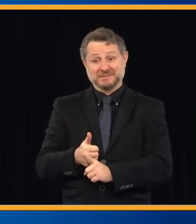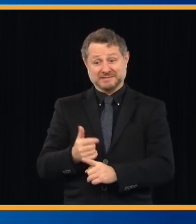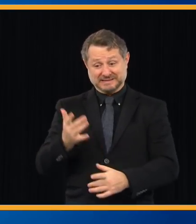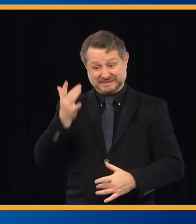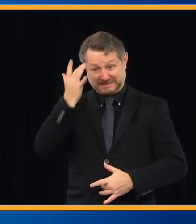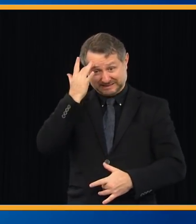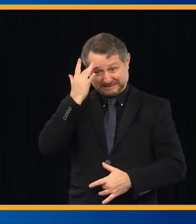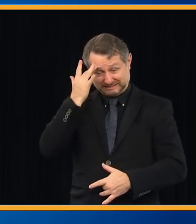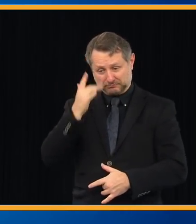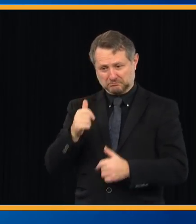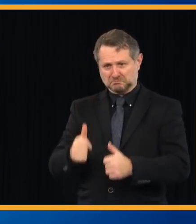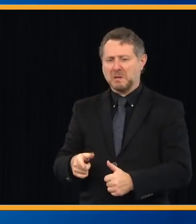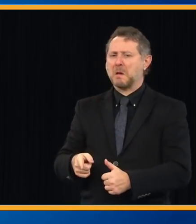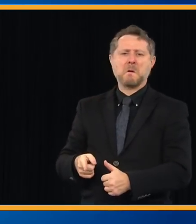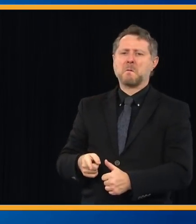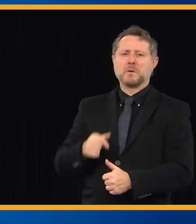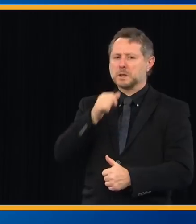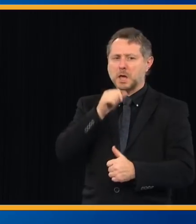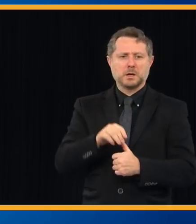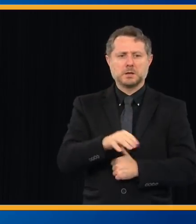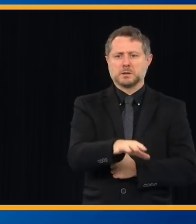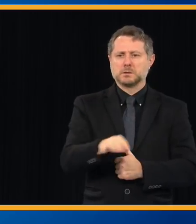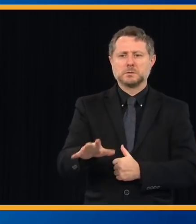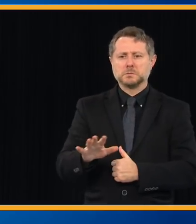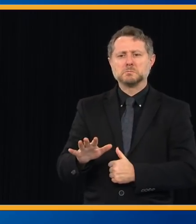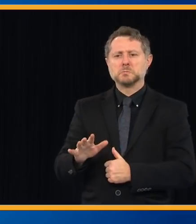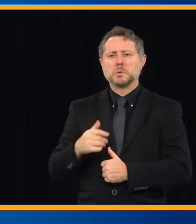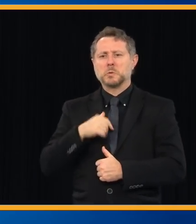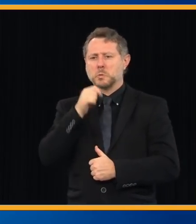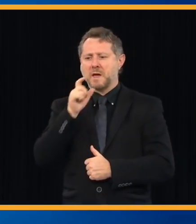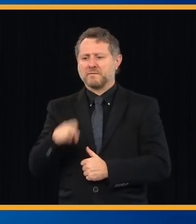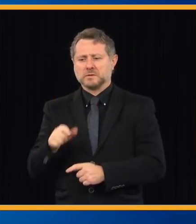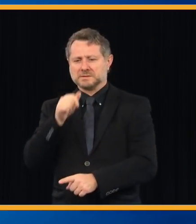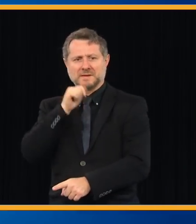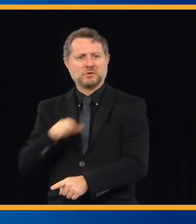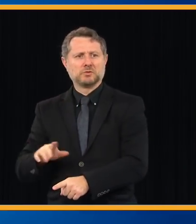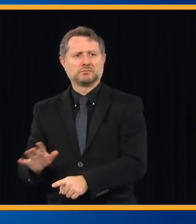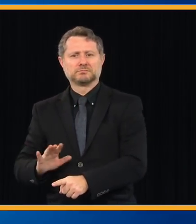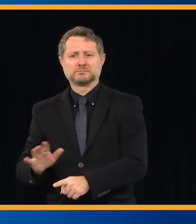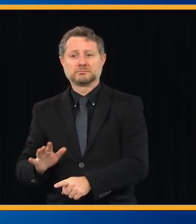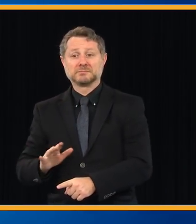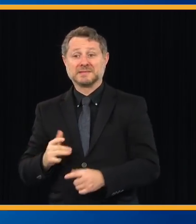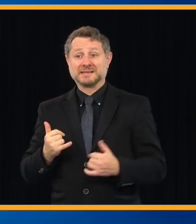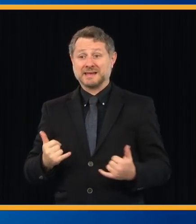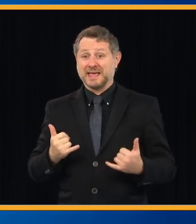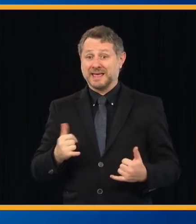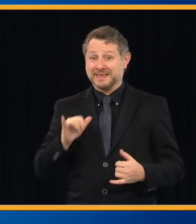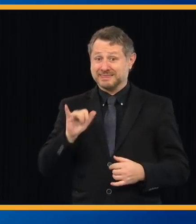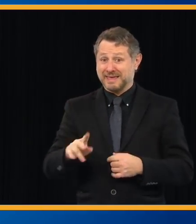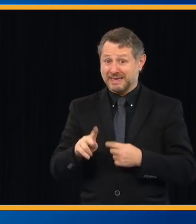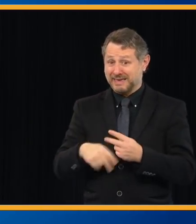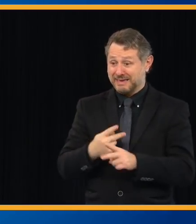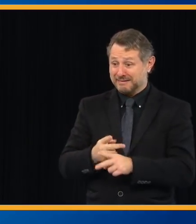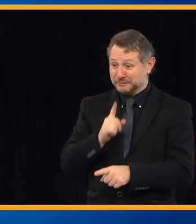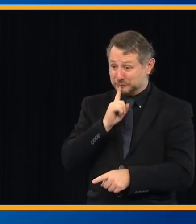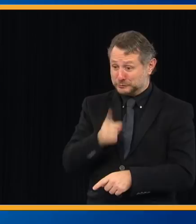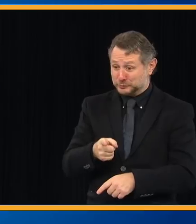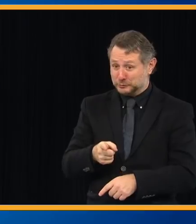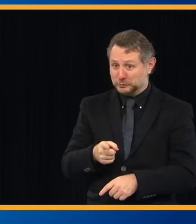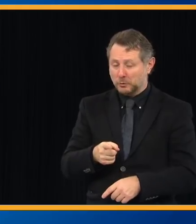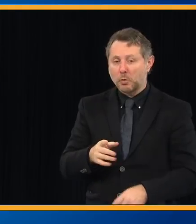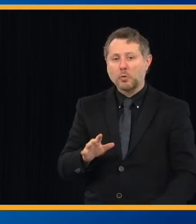family. But we didn't think children would suffer from it. If this is true, some of these children are very, very